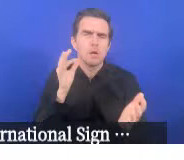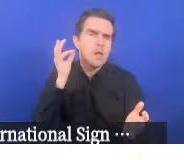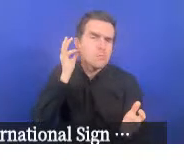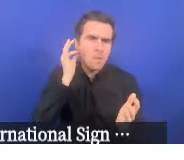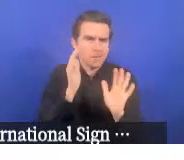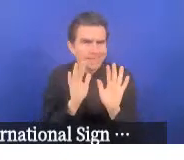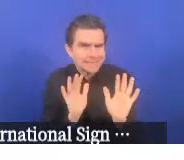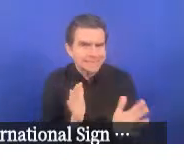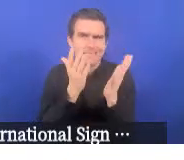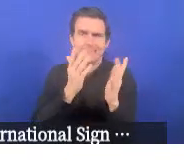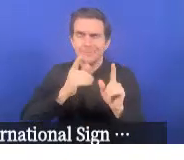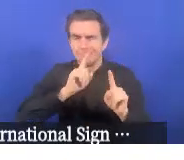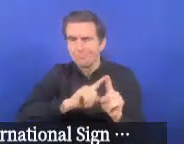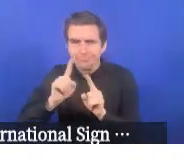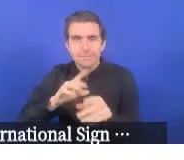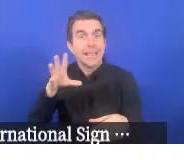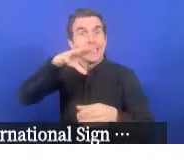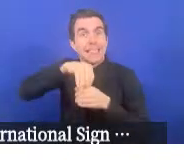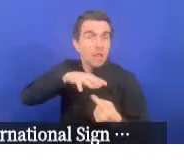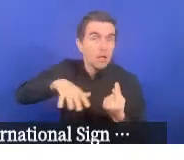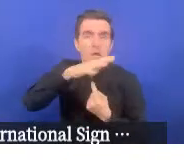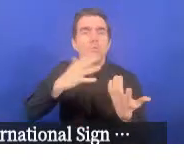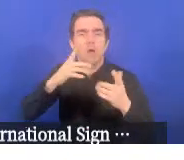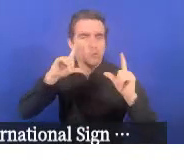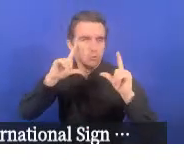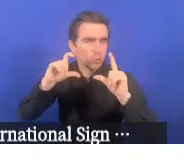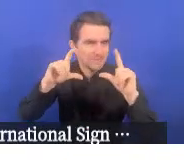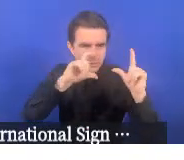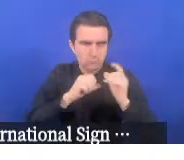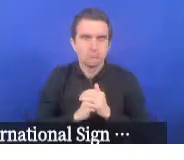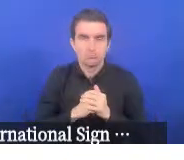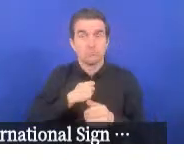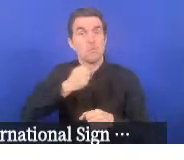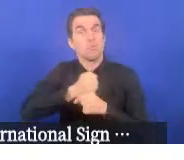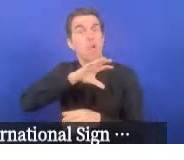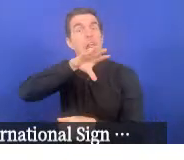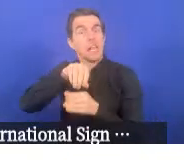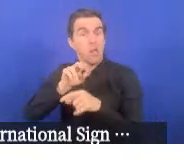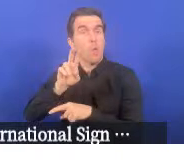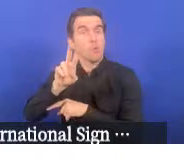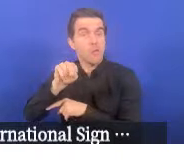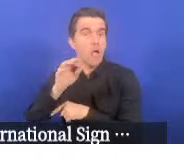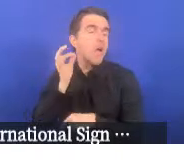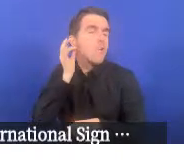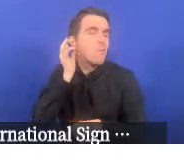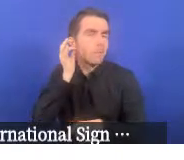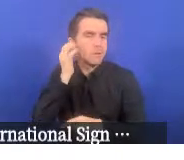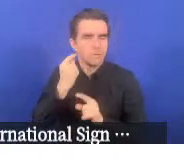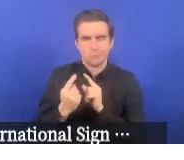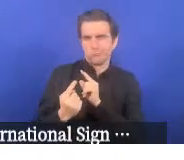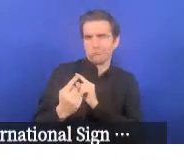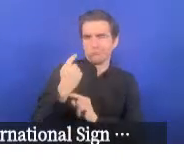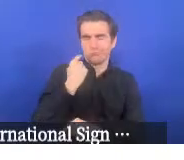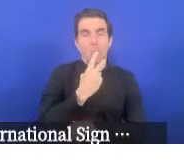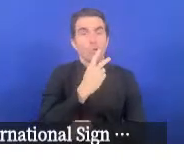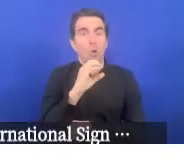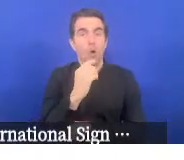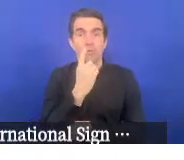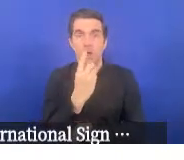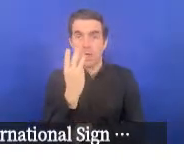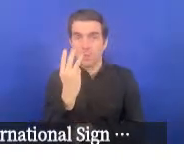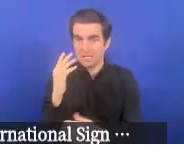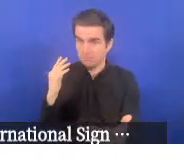am also the lead author of the gender mainstreaming guidelines that we'll be discussing today, and